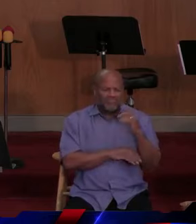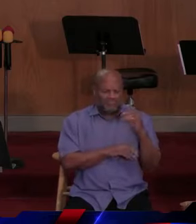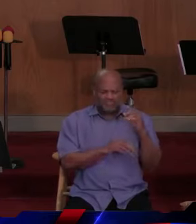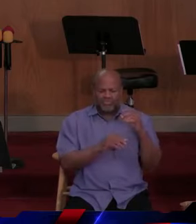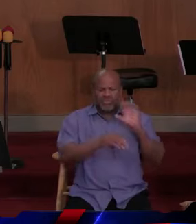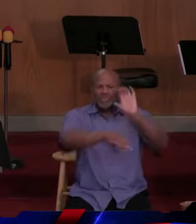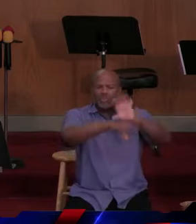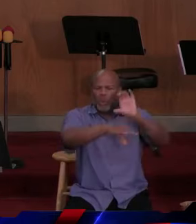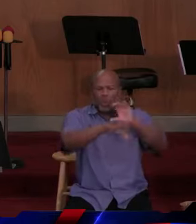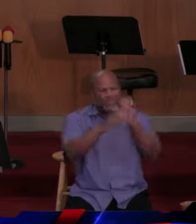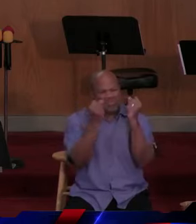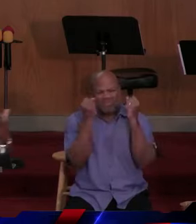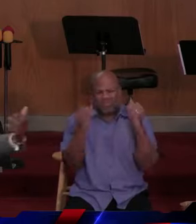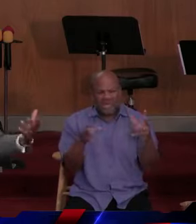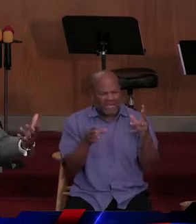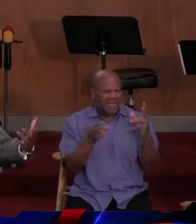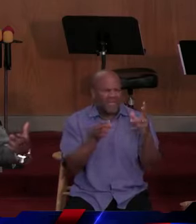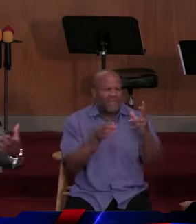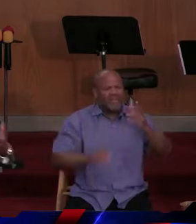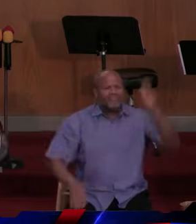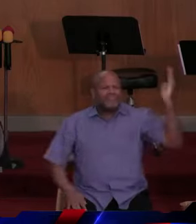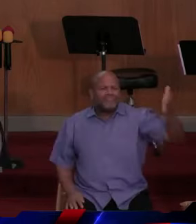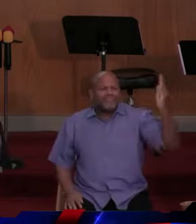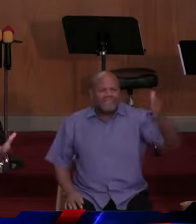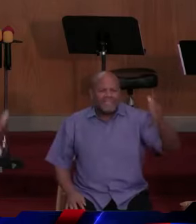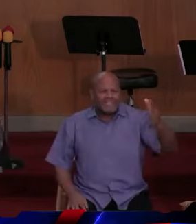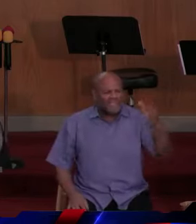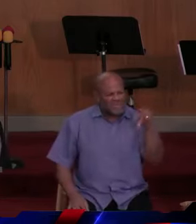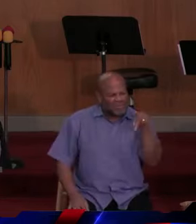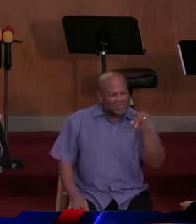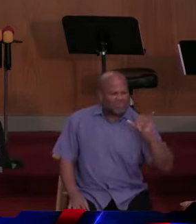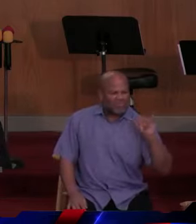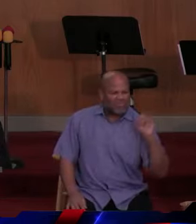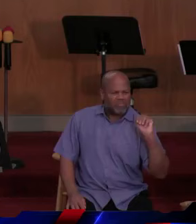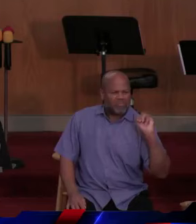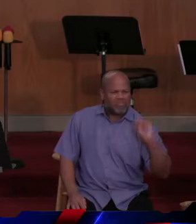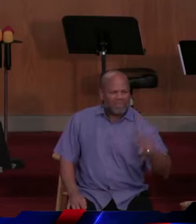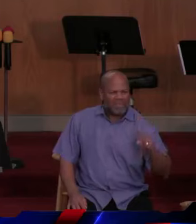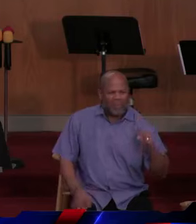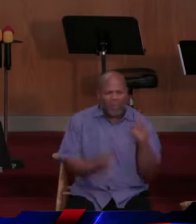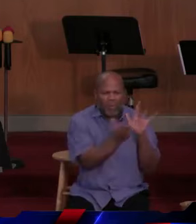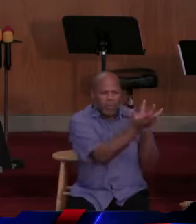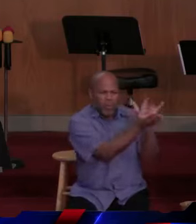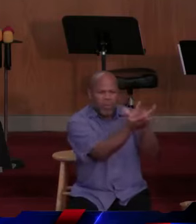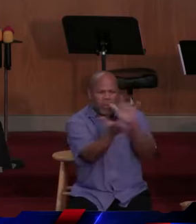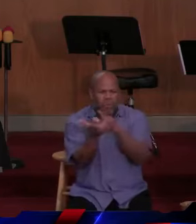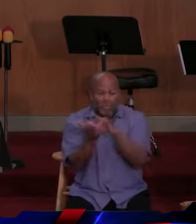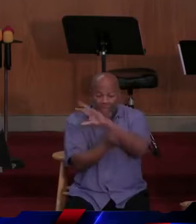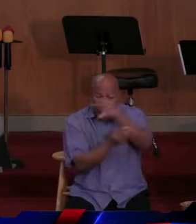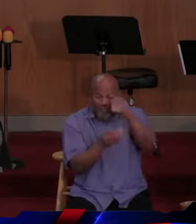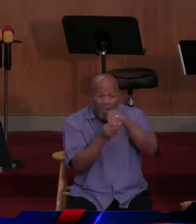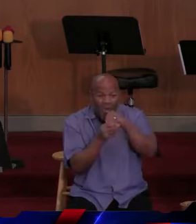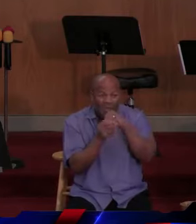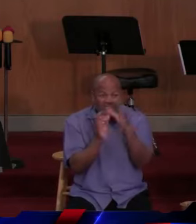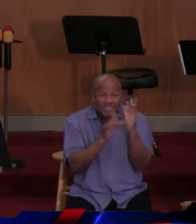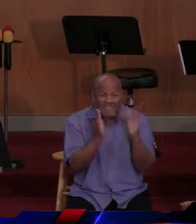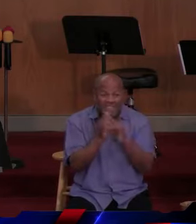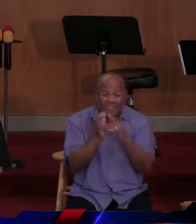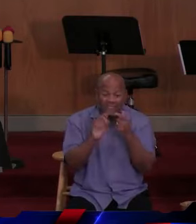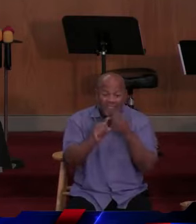that proclaim this prosperity of a gospel that has nothing to do with the biblical Jesus. You missed